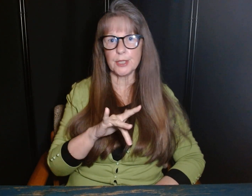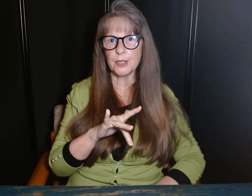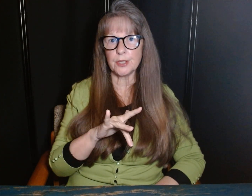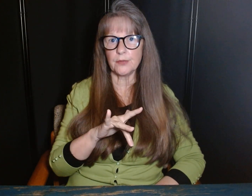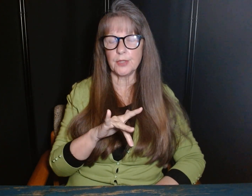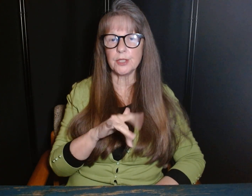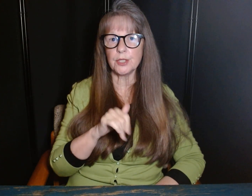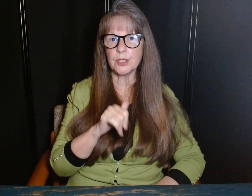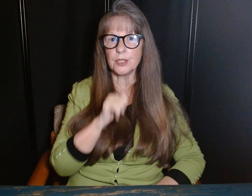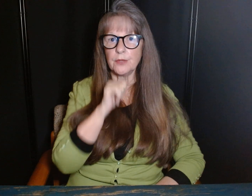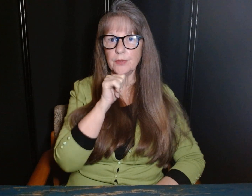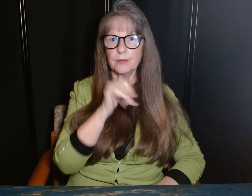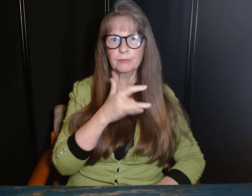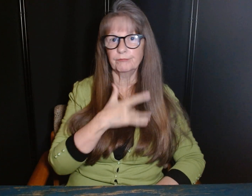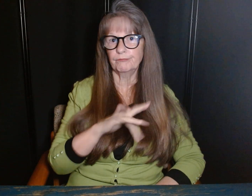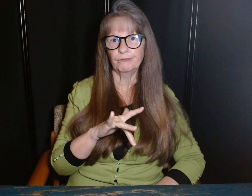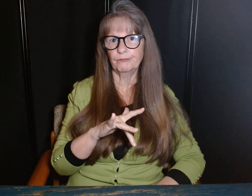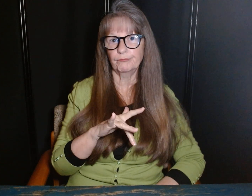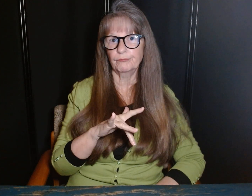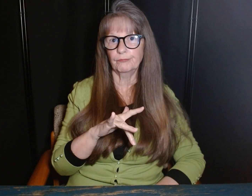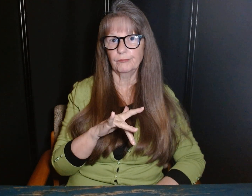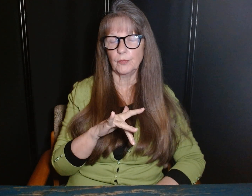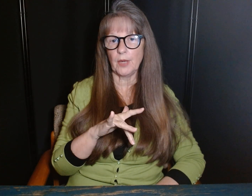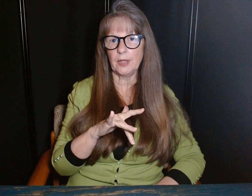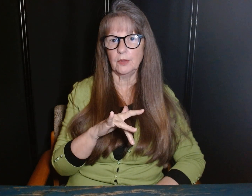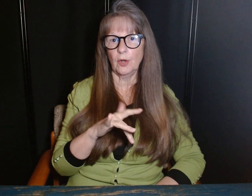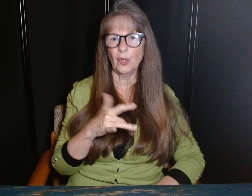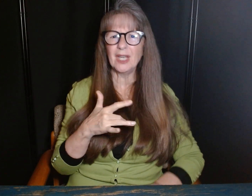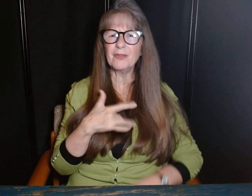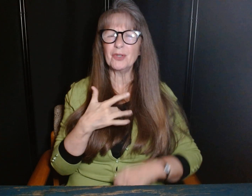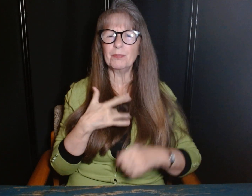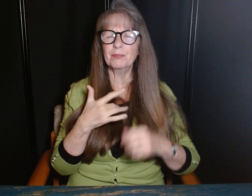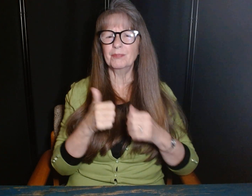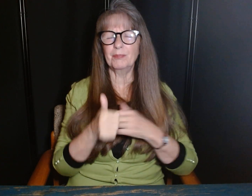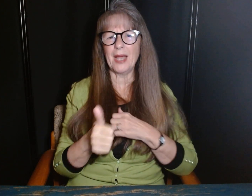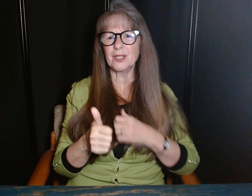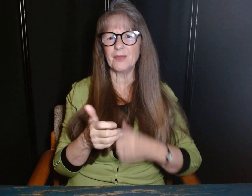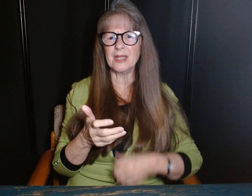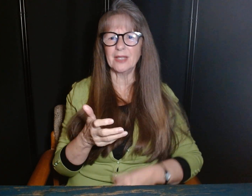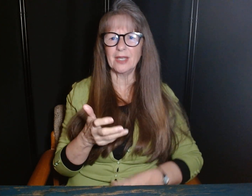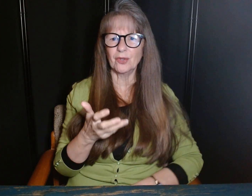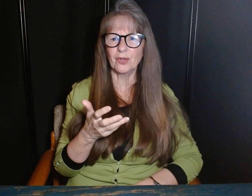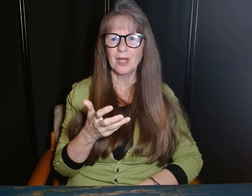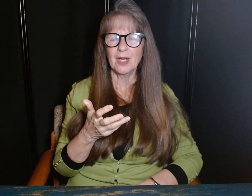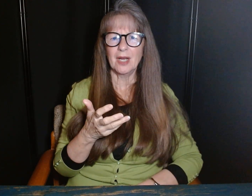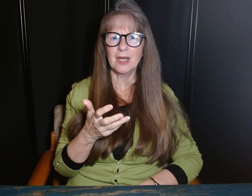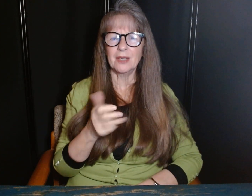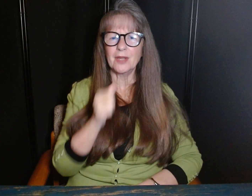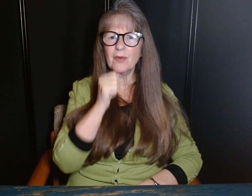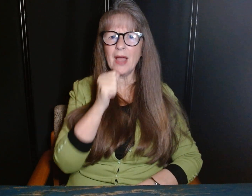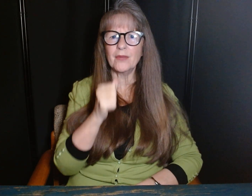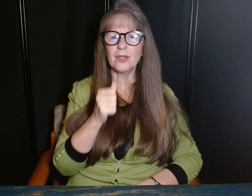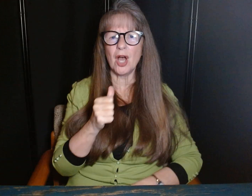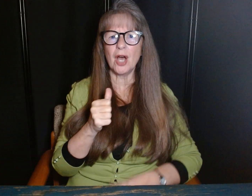sensitive, insensitive, right? Or you can even do past feeling, or they don't have a lot